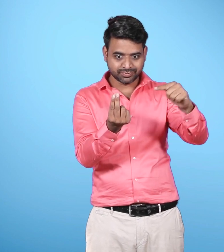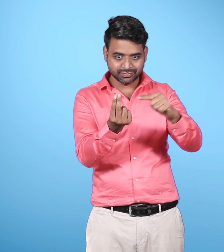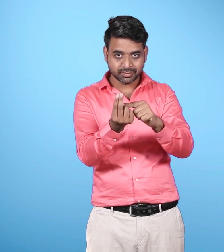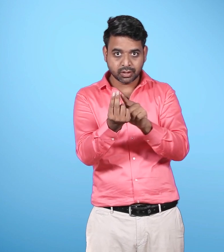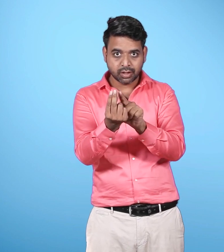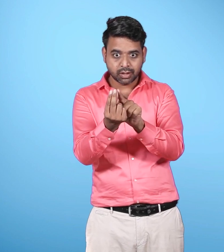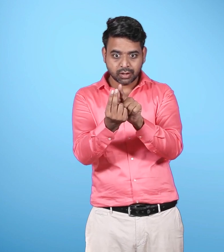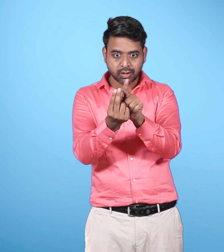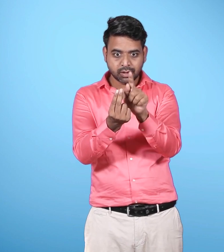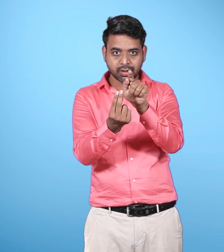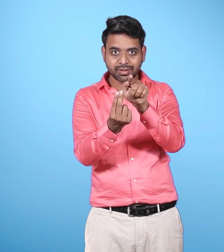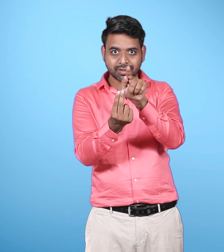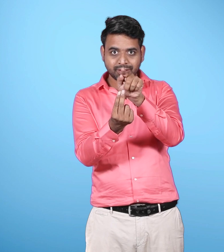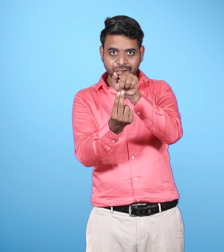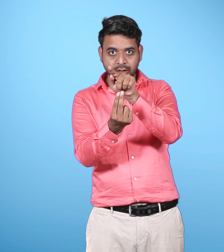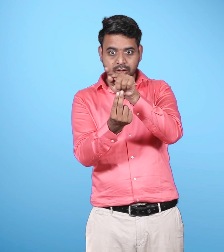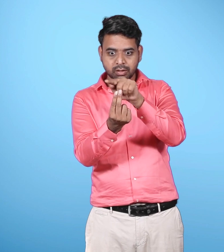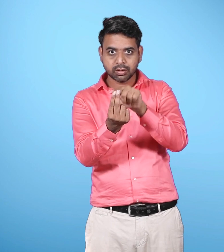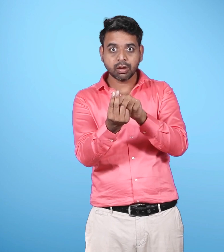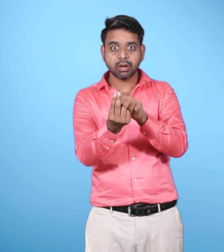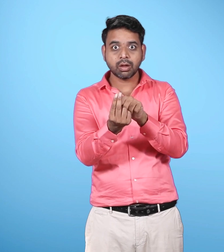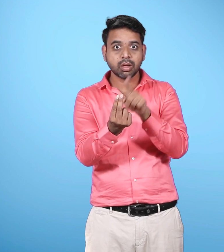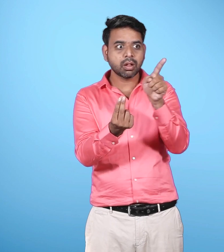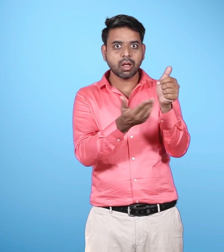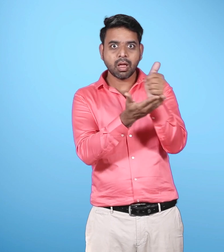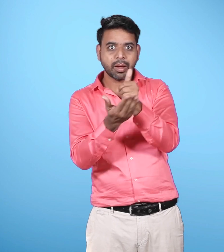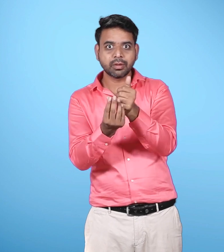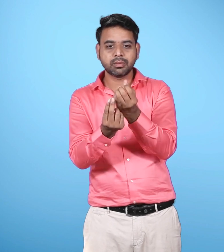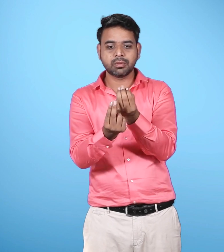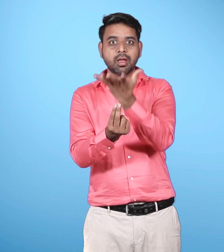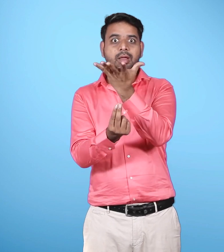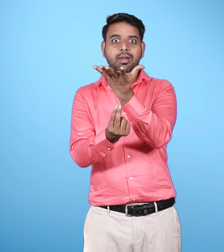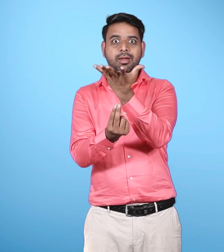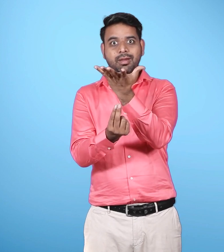the filament of the bulb. This makes the bulb glow.